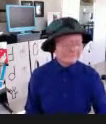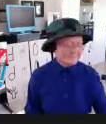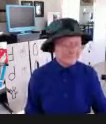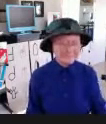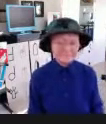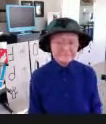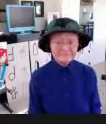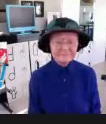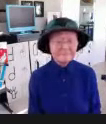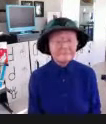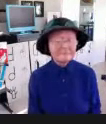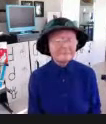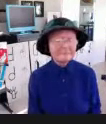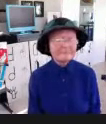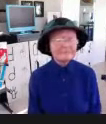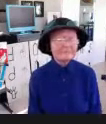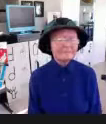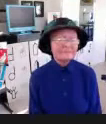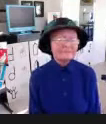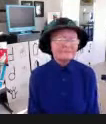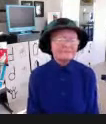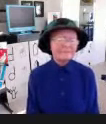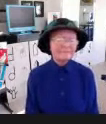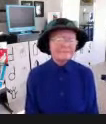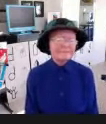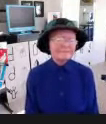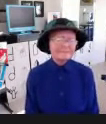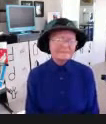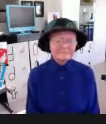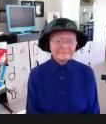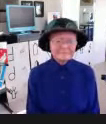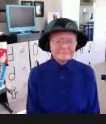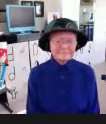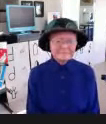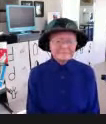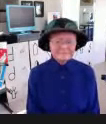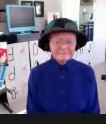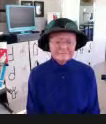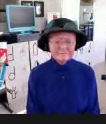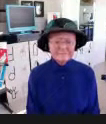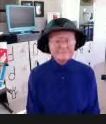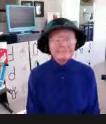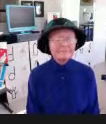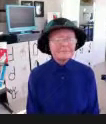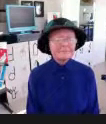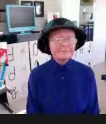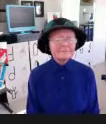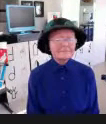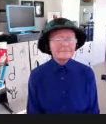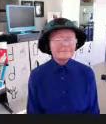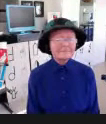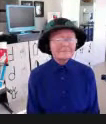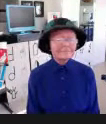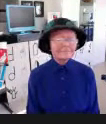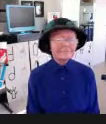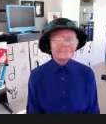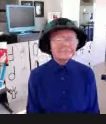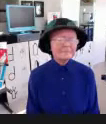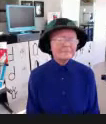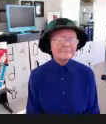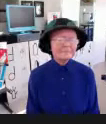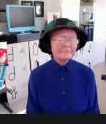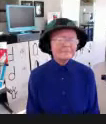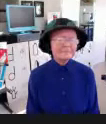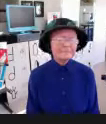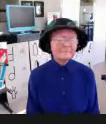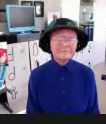make these prompts. There are about 1,000 of them, and usually when we contact a signer, we first